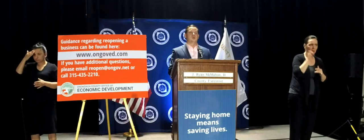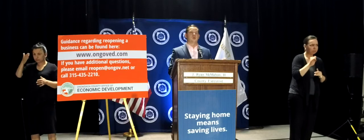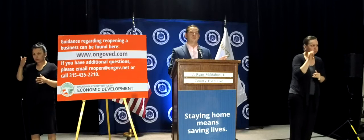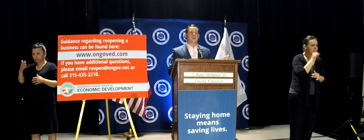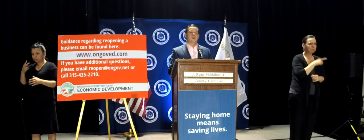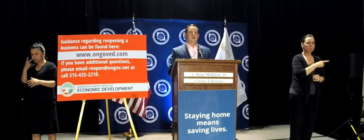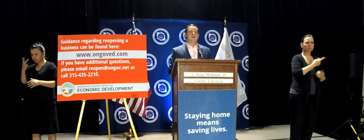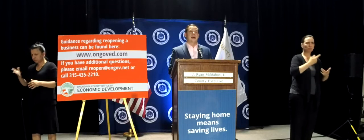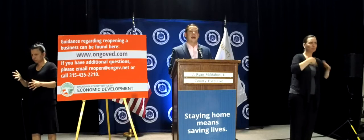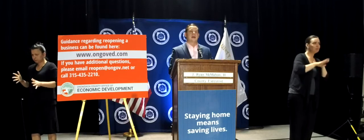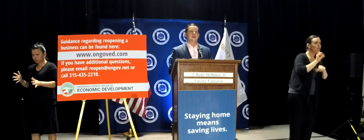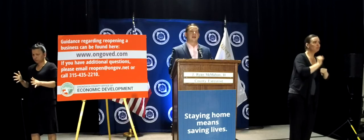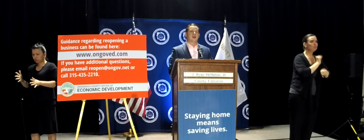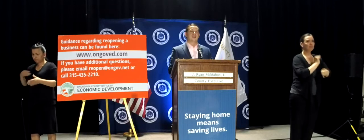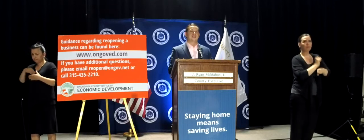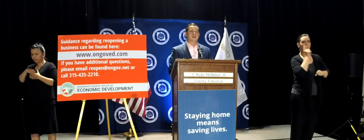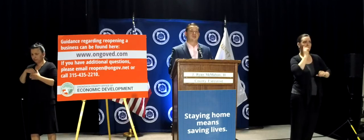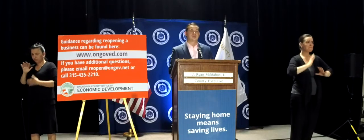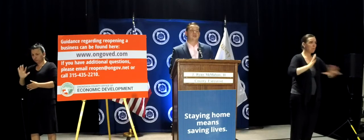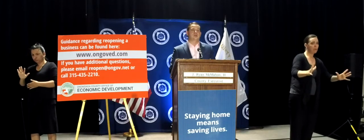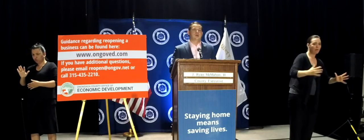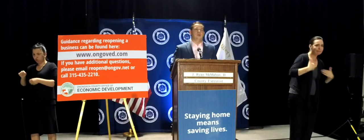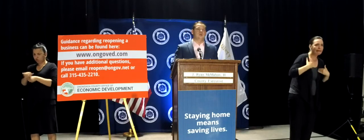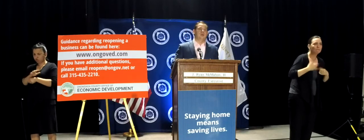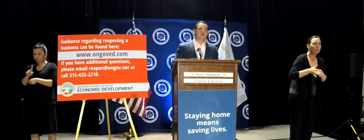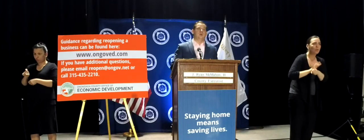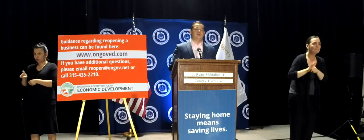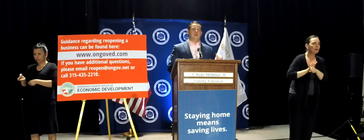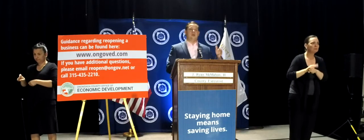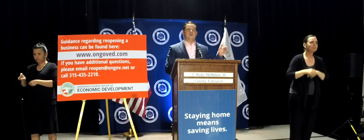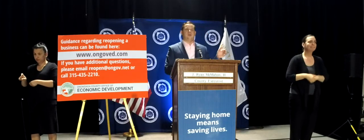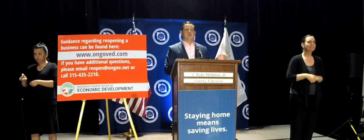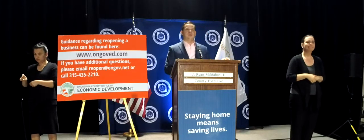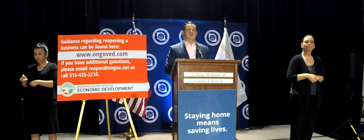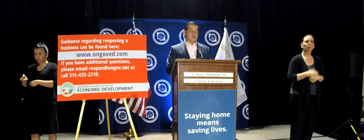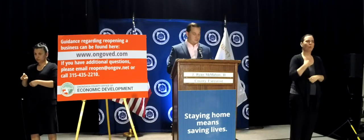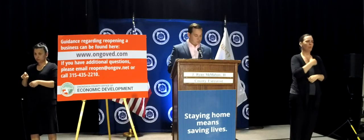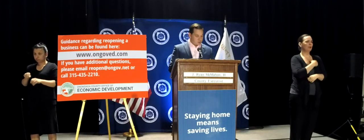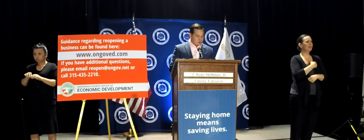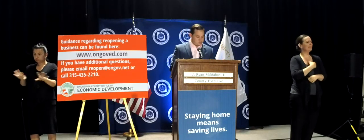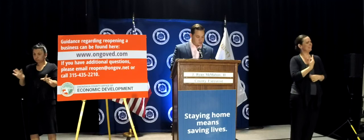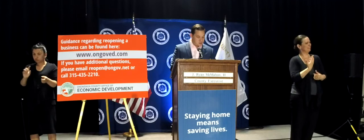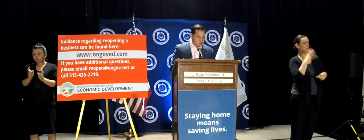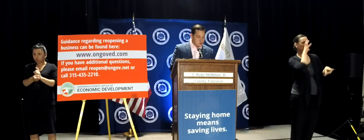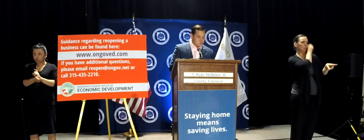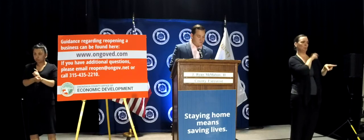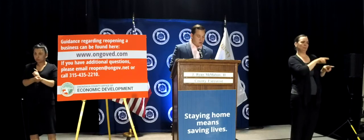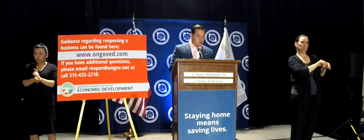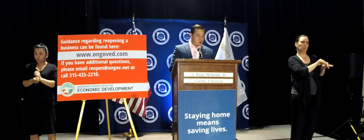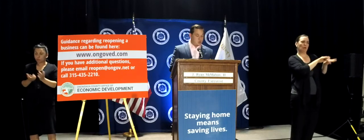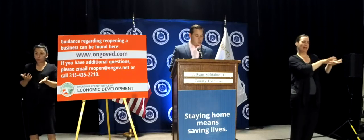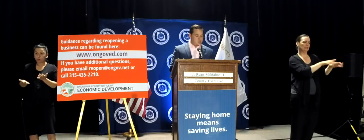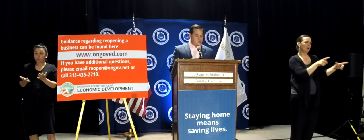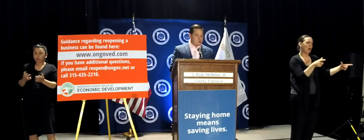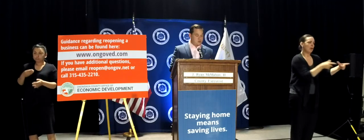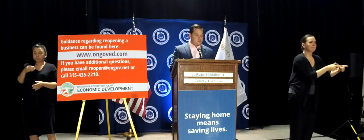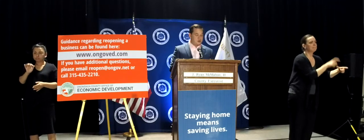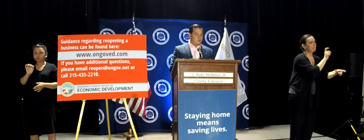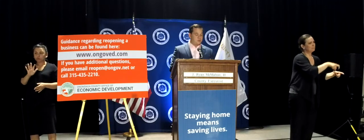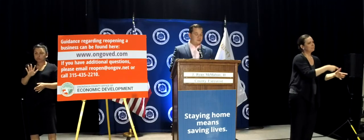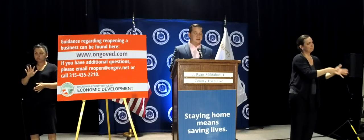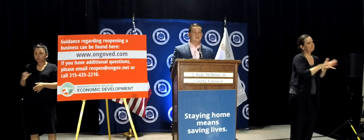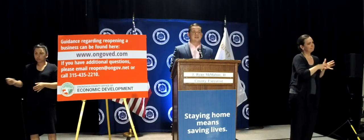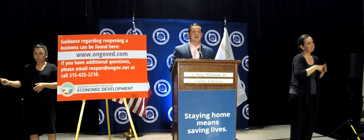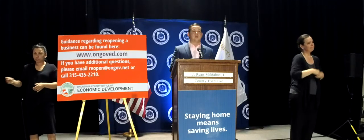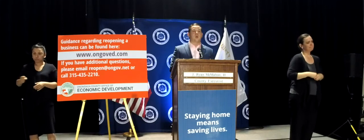to presume that they are contagious, so they go into an isolation just like everyone else. The very good news here is I